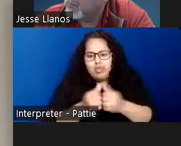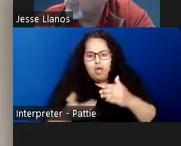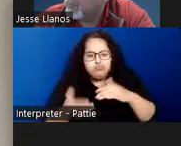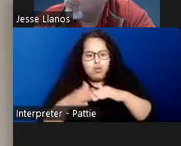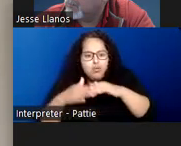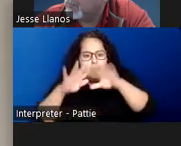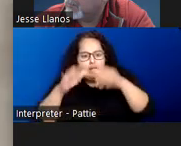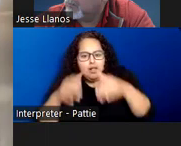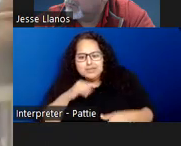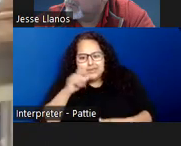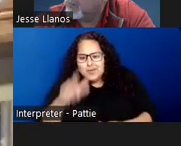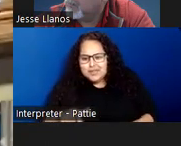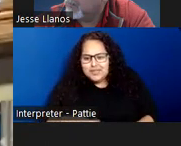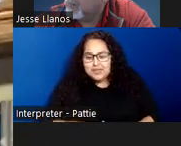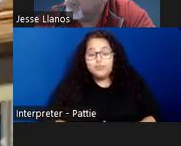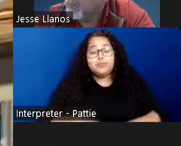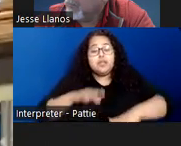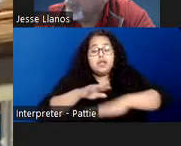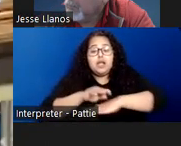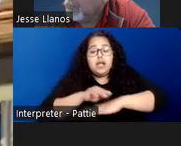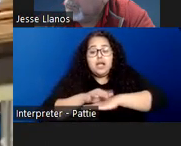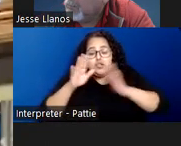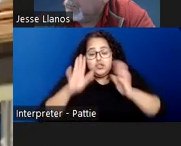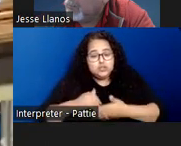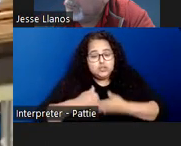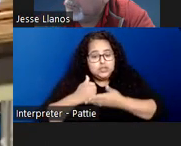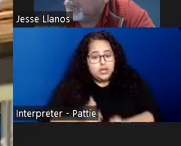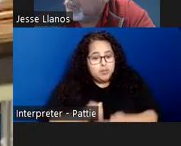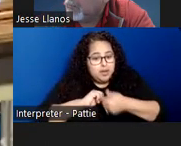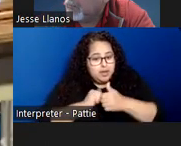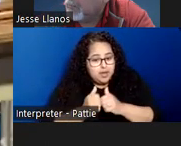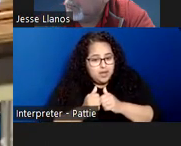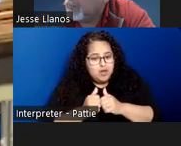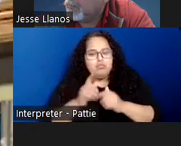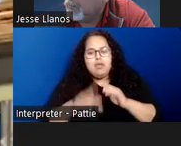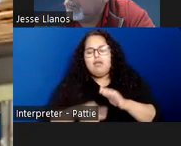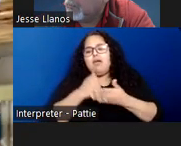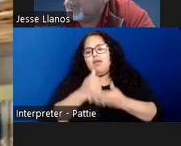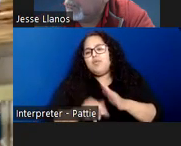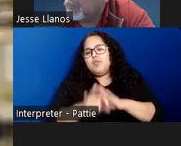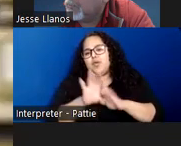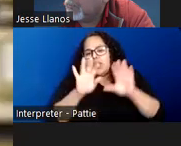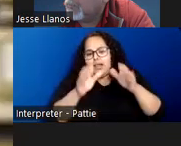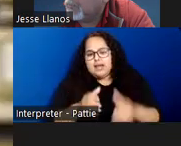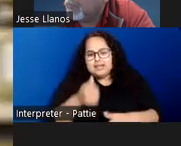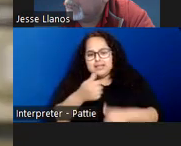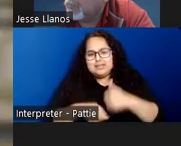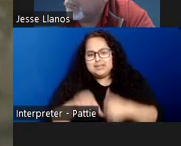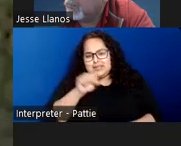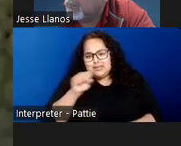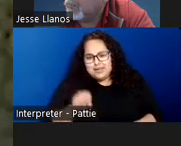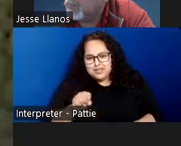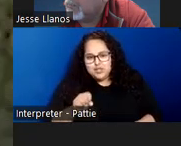you may not need. Counselors can do this by helping you develop a plan to select courses you can take each semester and by helping you